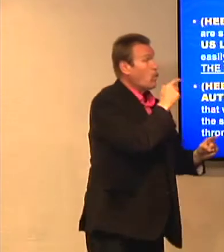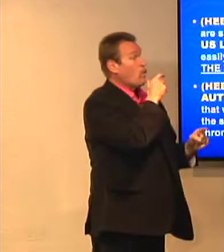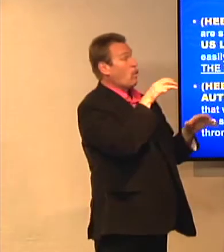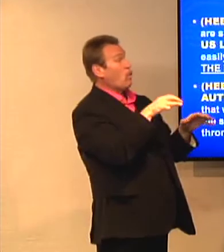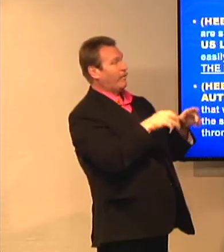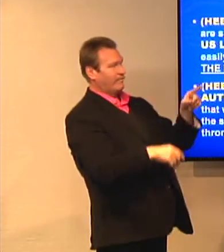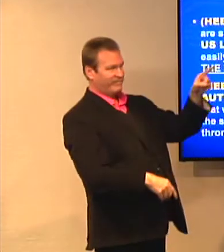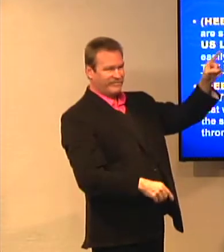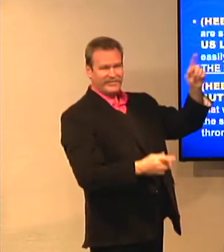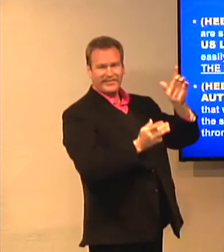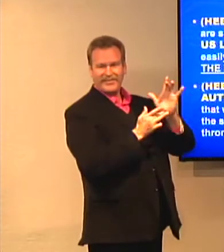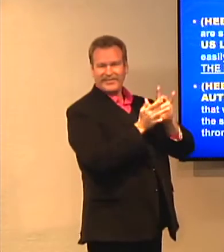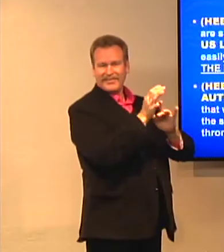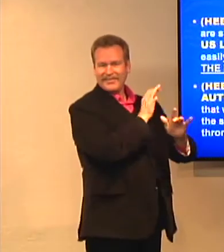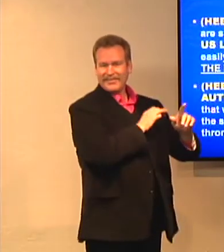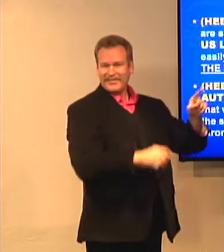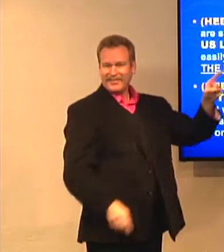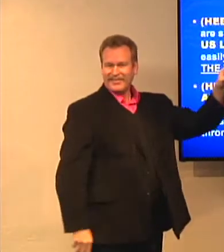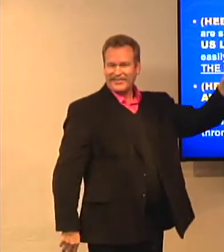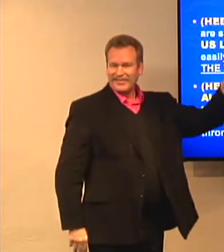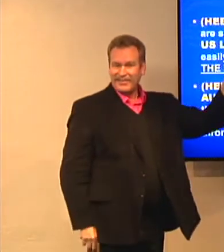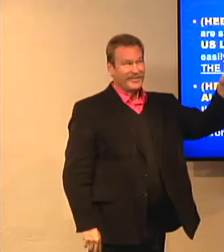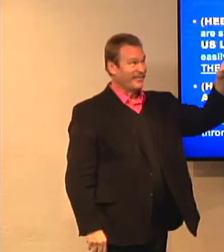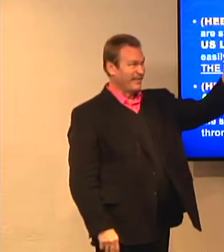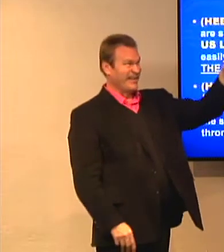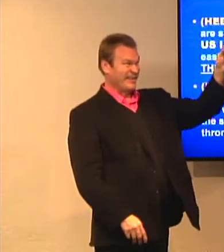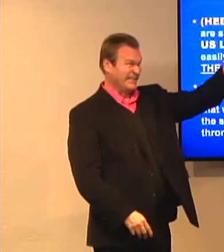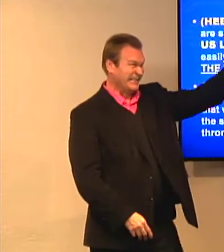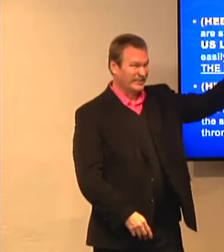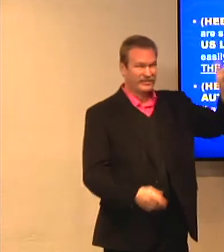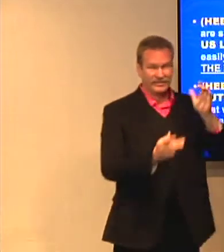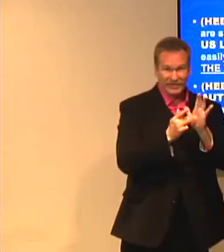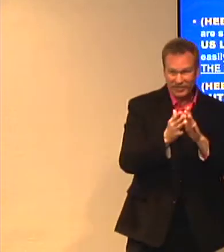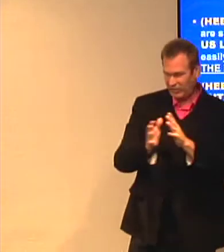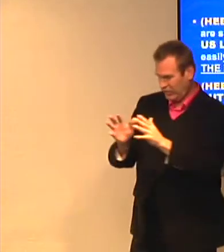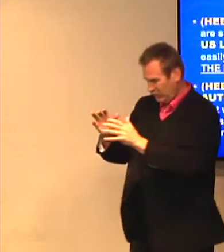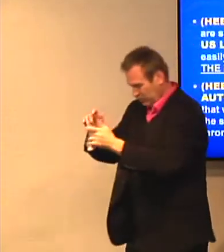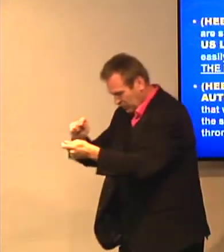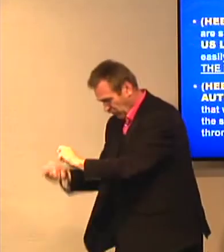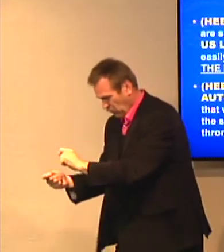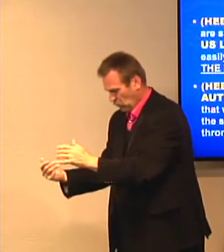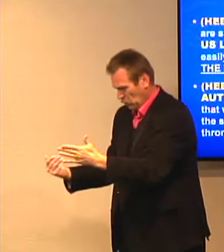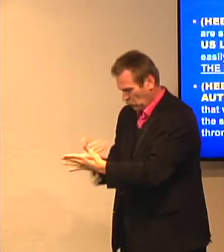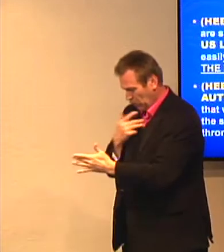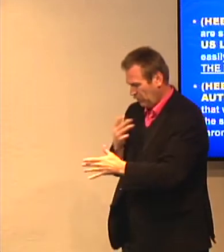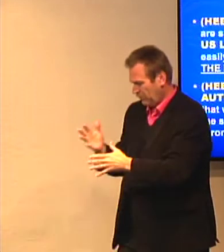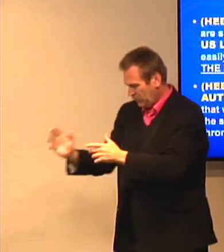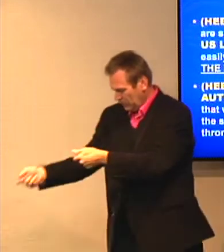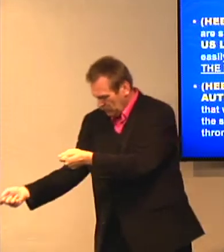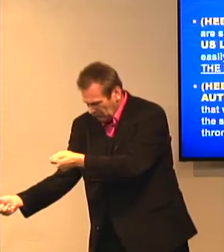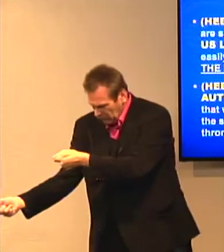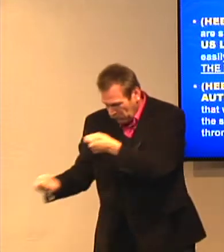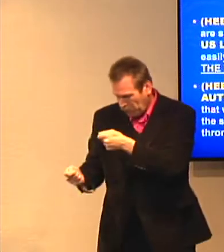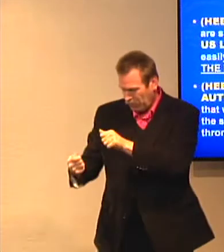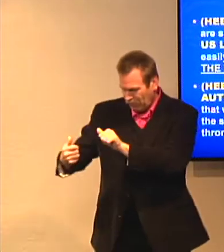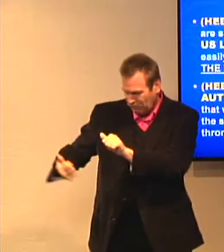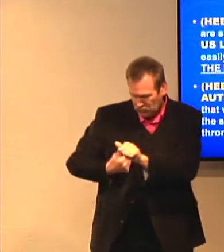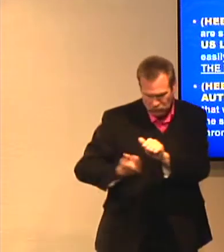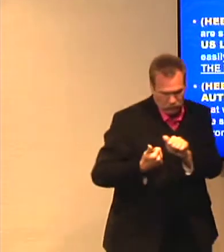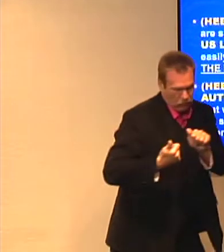Is finishing it? Who did it? Once again, Jesus Christ started it and finished it. He gives us a new life. He brings us out.